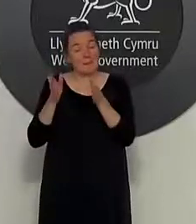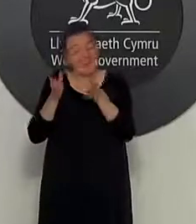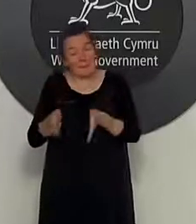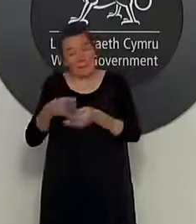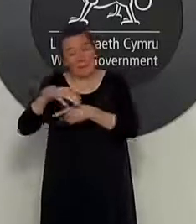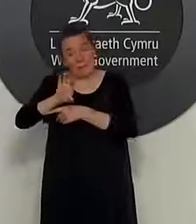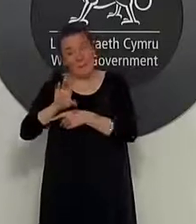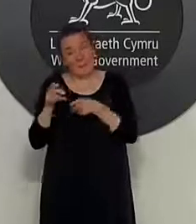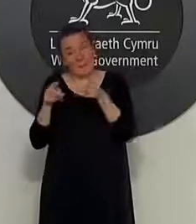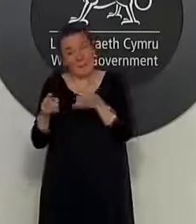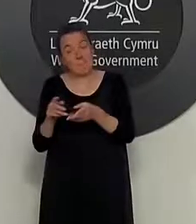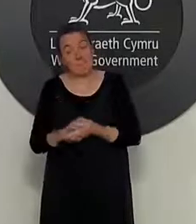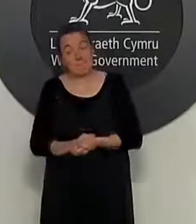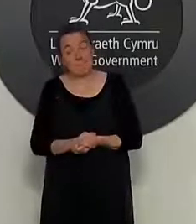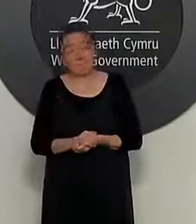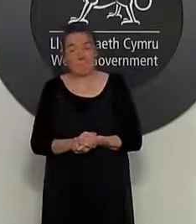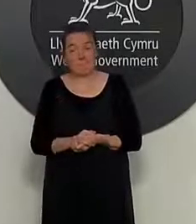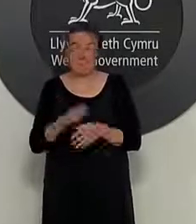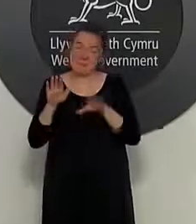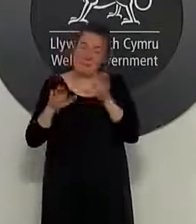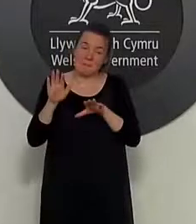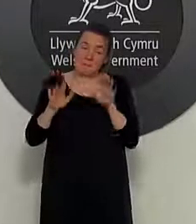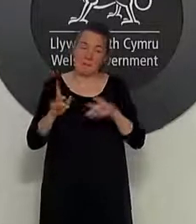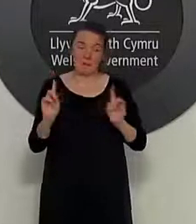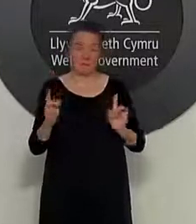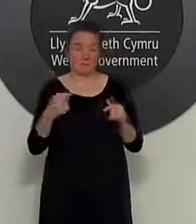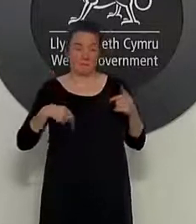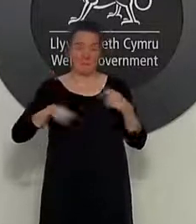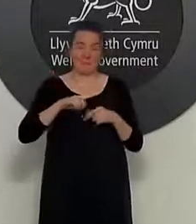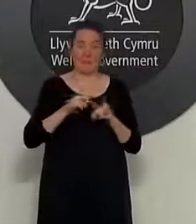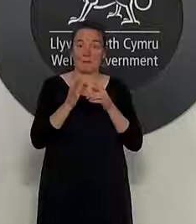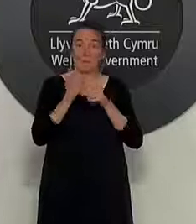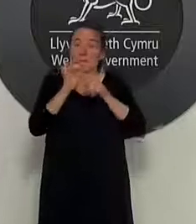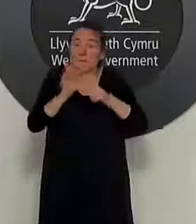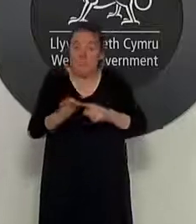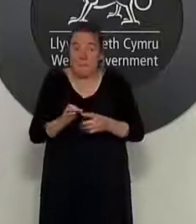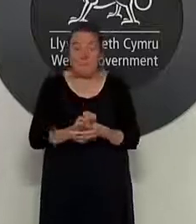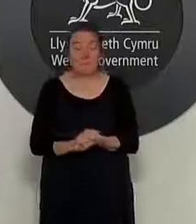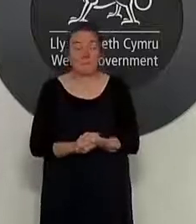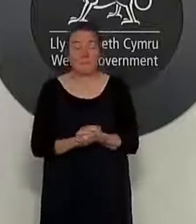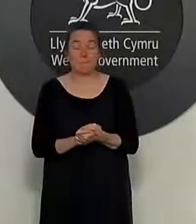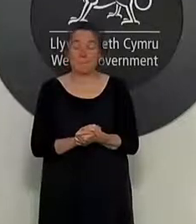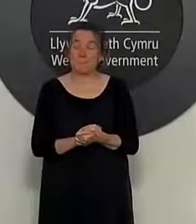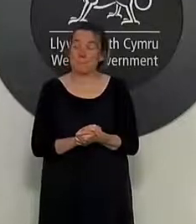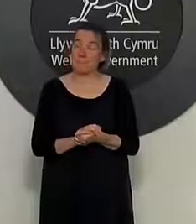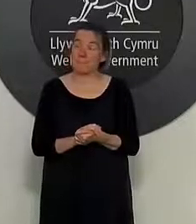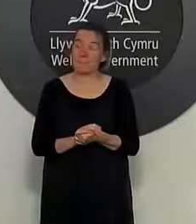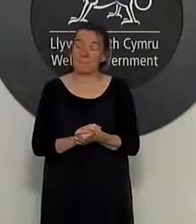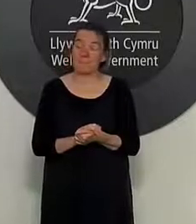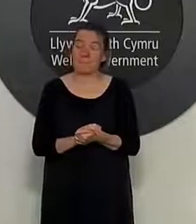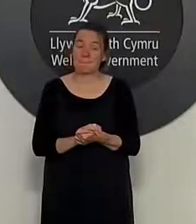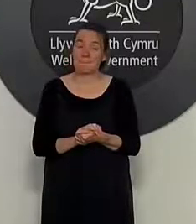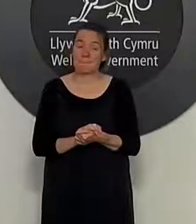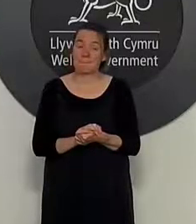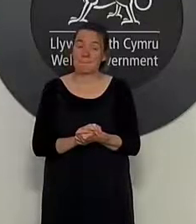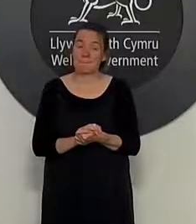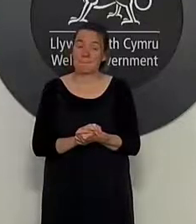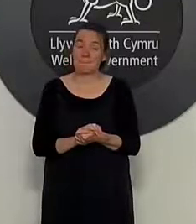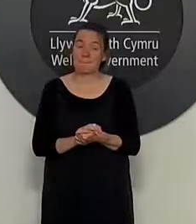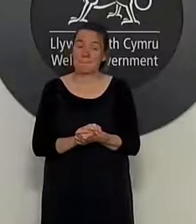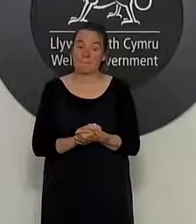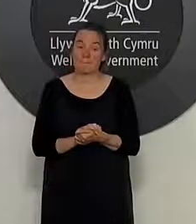scheme of the type that we're proposing. Many of them not